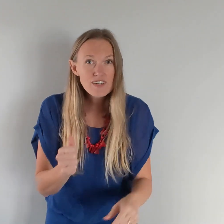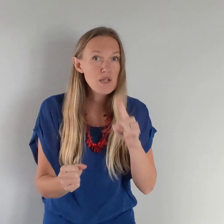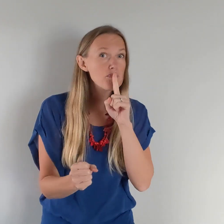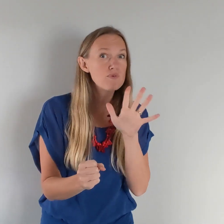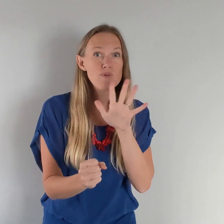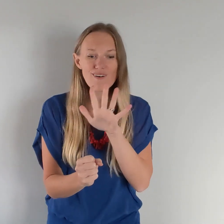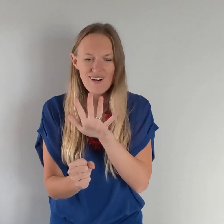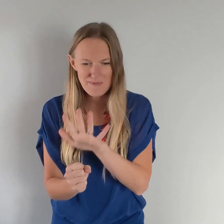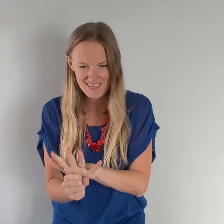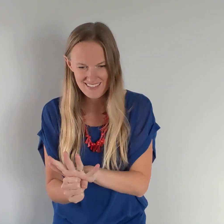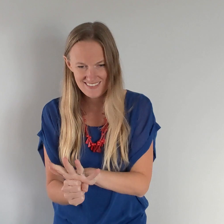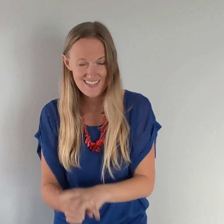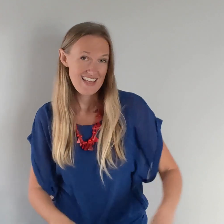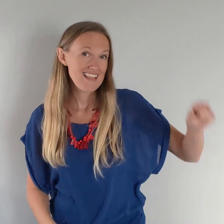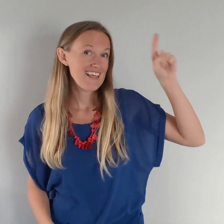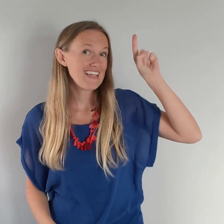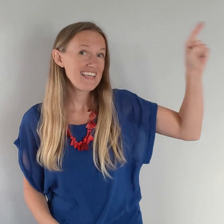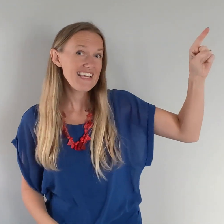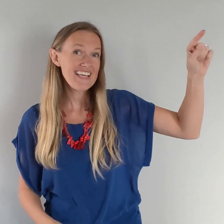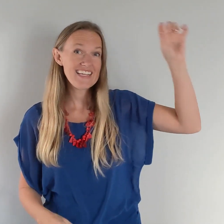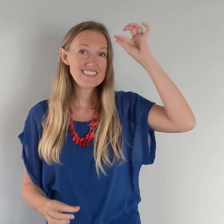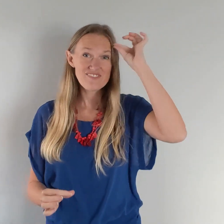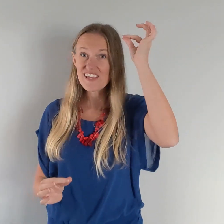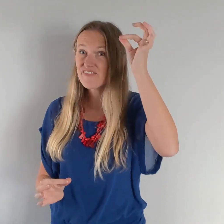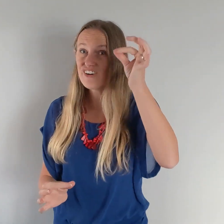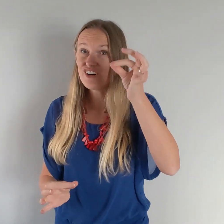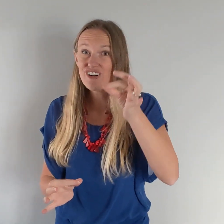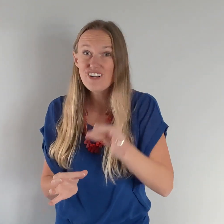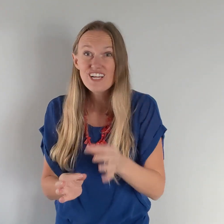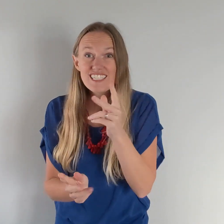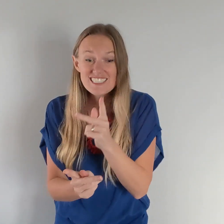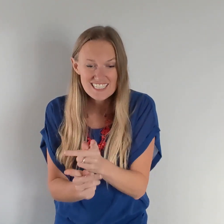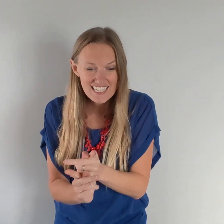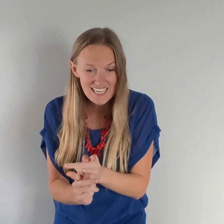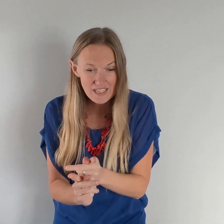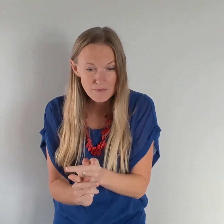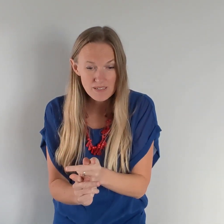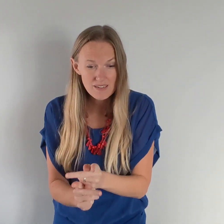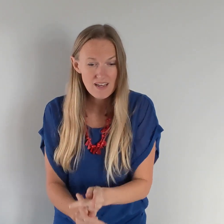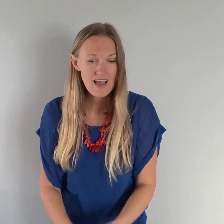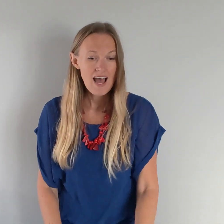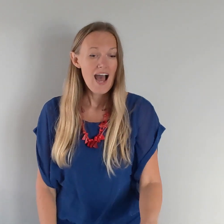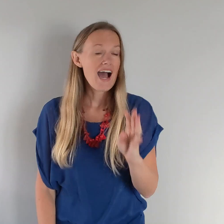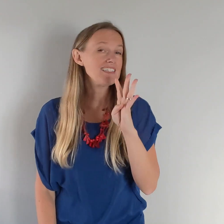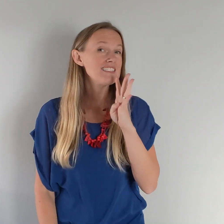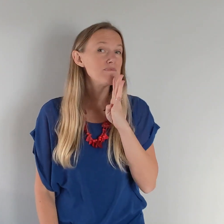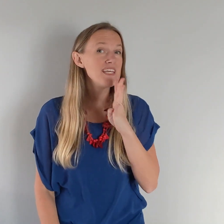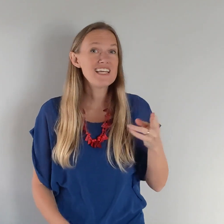every promise that He is faithful to keep. I speak